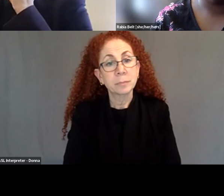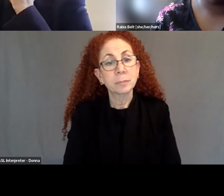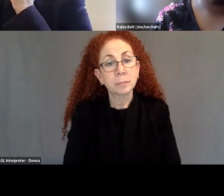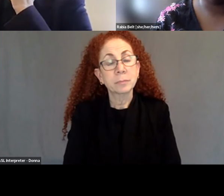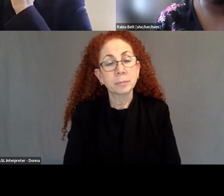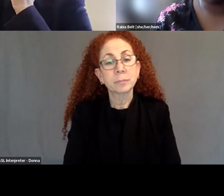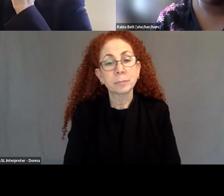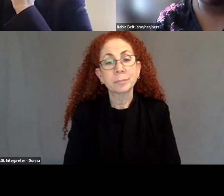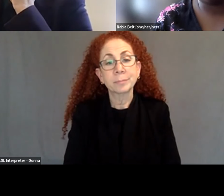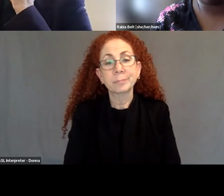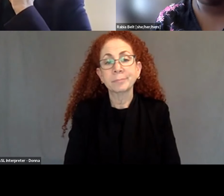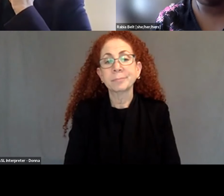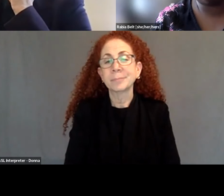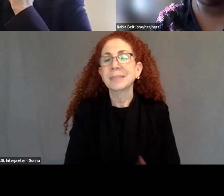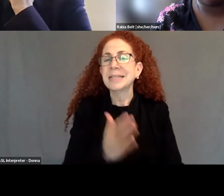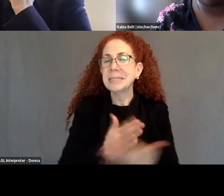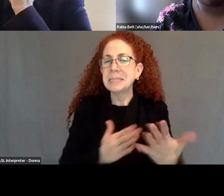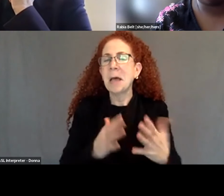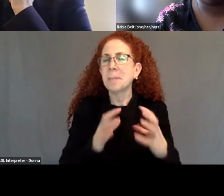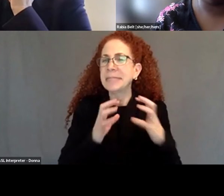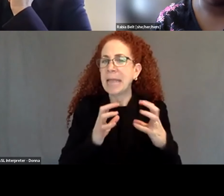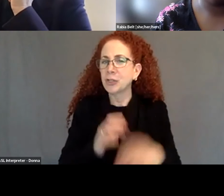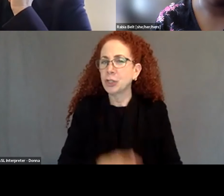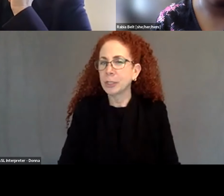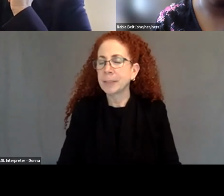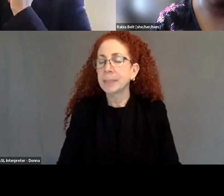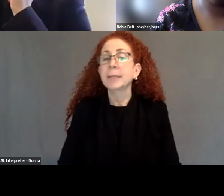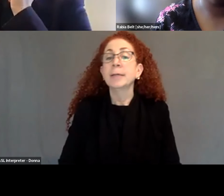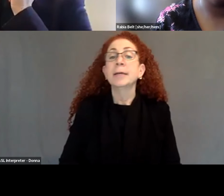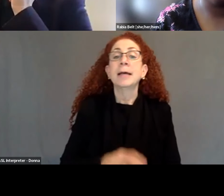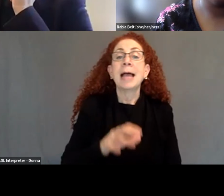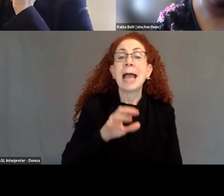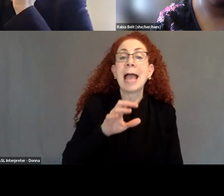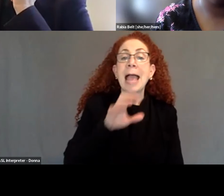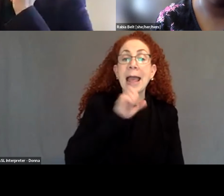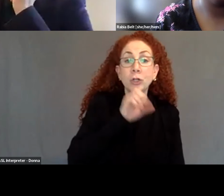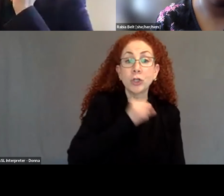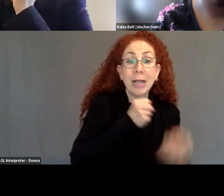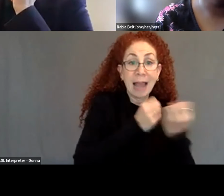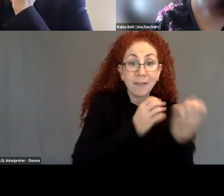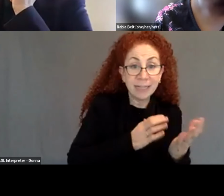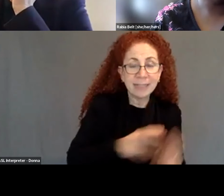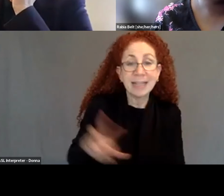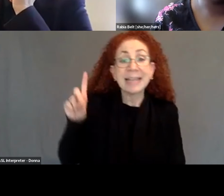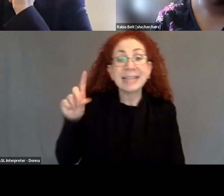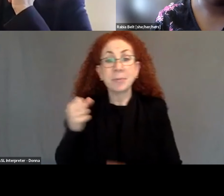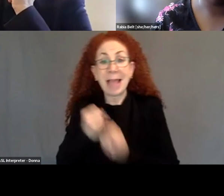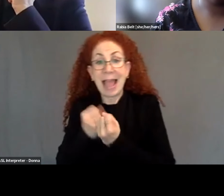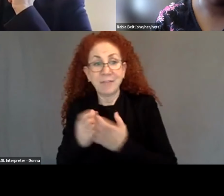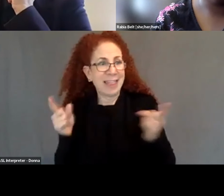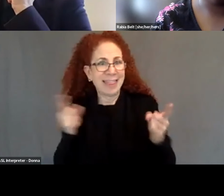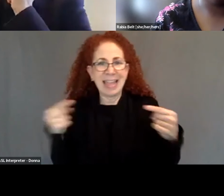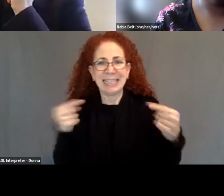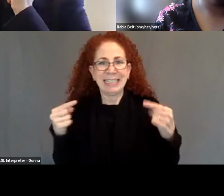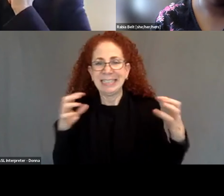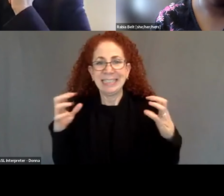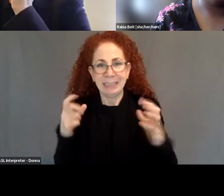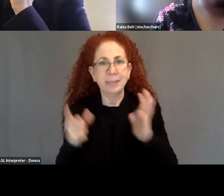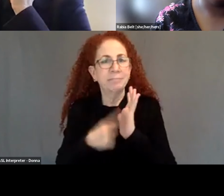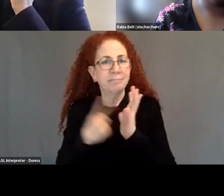traditionally like elder advocates and disability advocates. Part of it is, I think, this collapsing